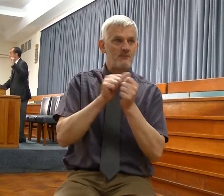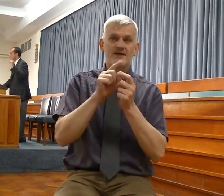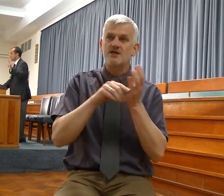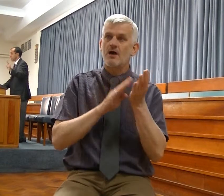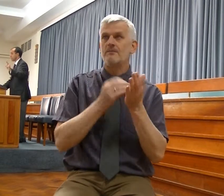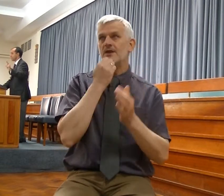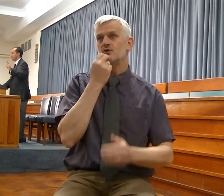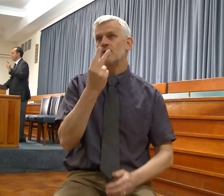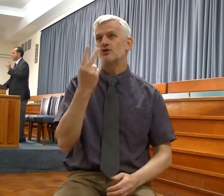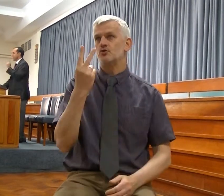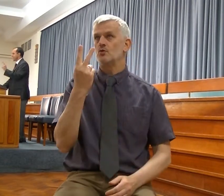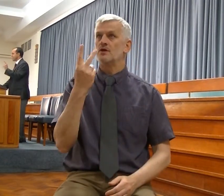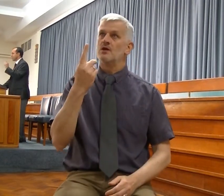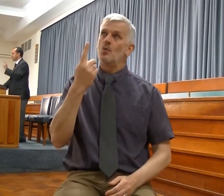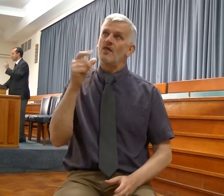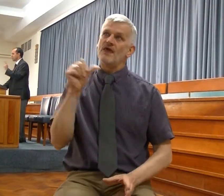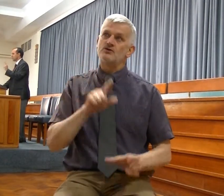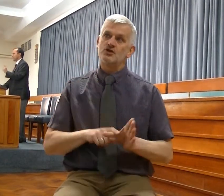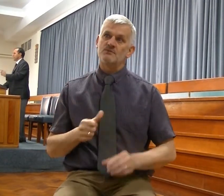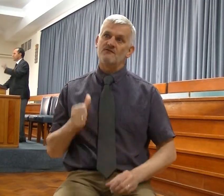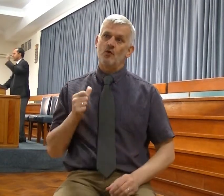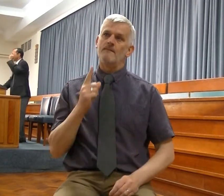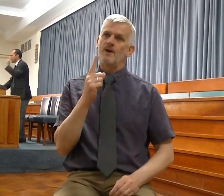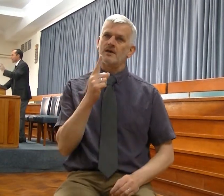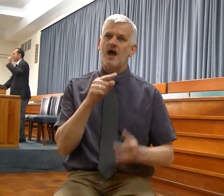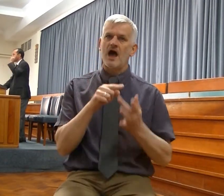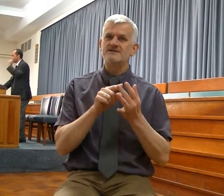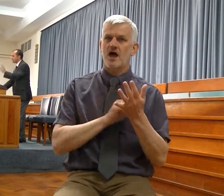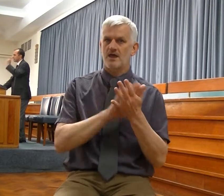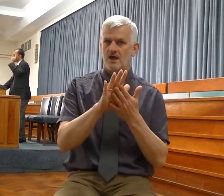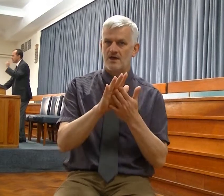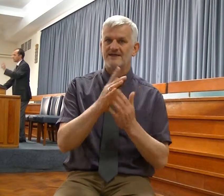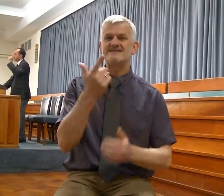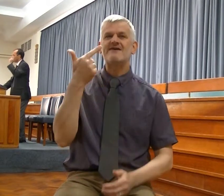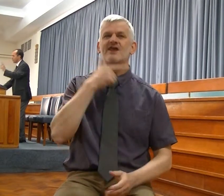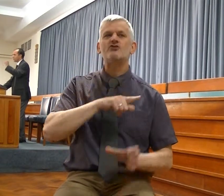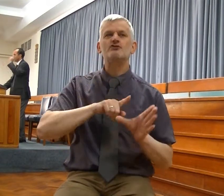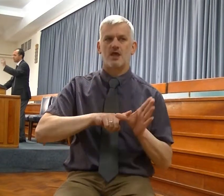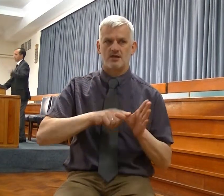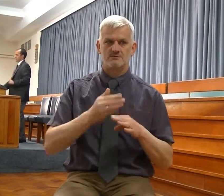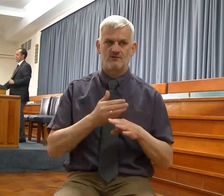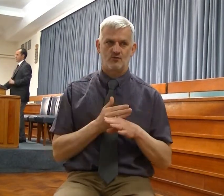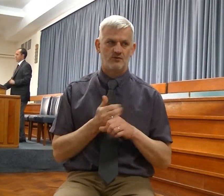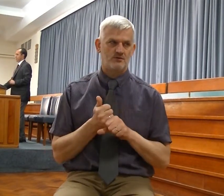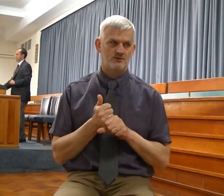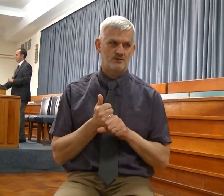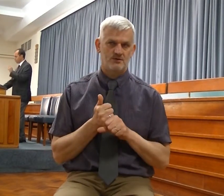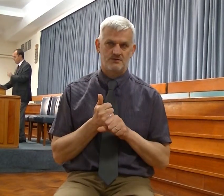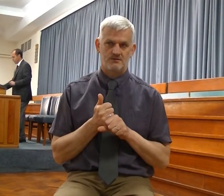years before this happened, but Isaiah 53, this is 700 years before it